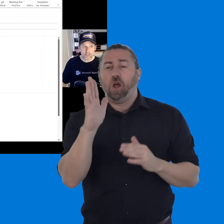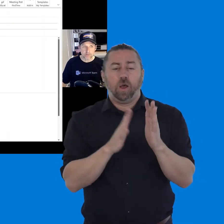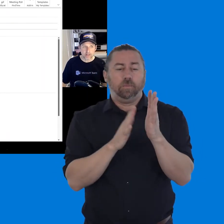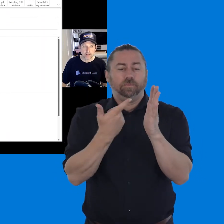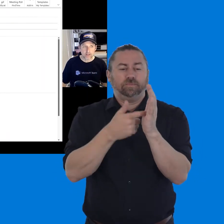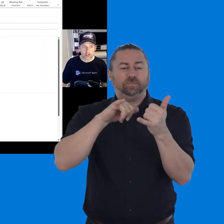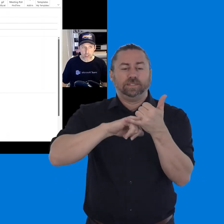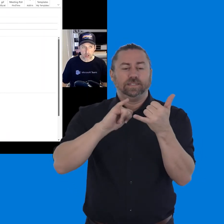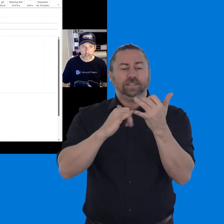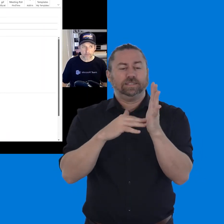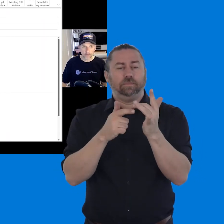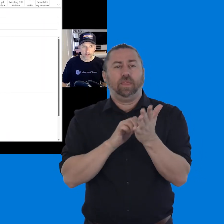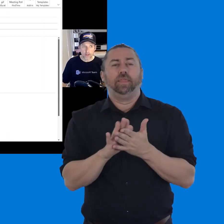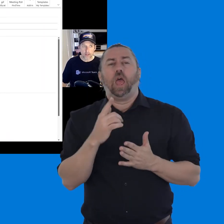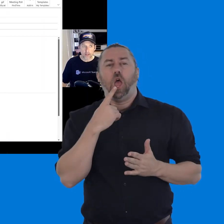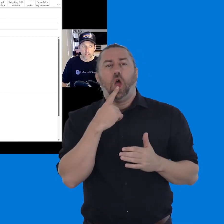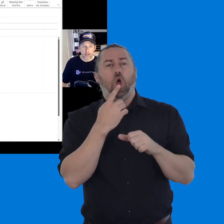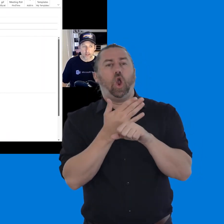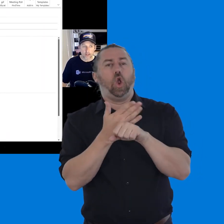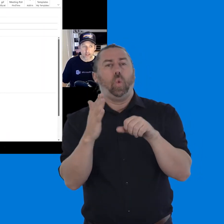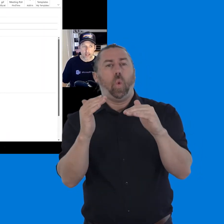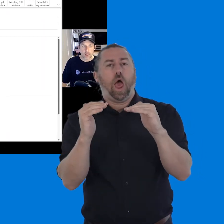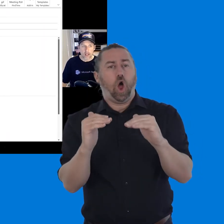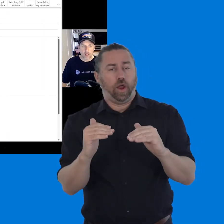Hello, Mrs. Smith, new line.